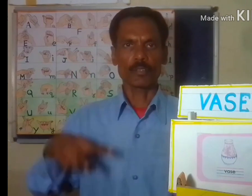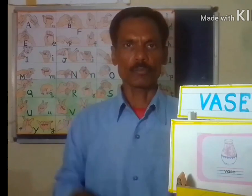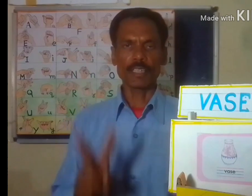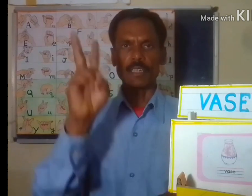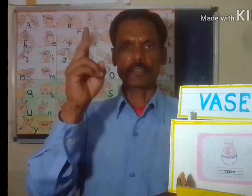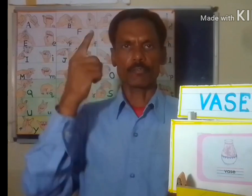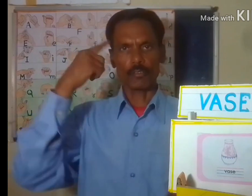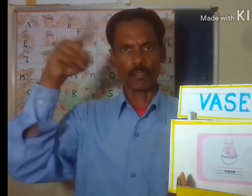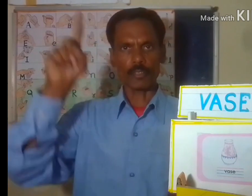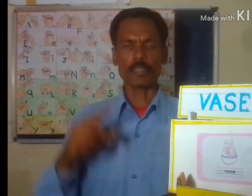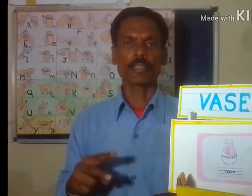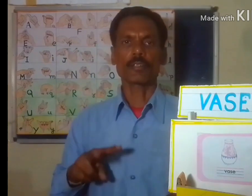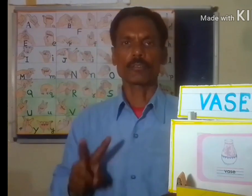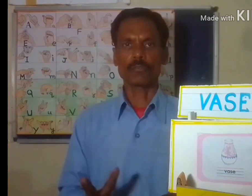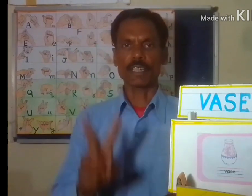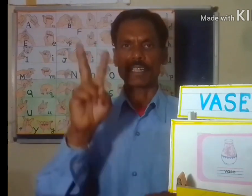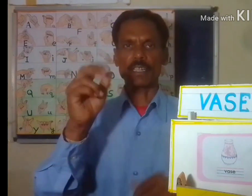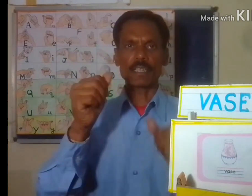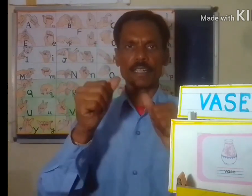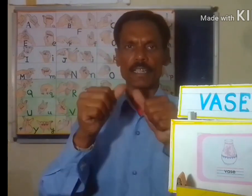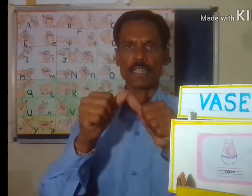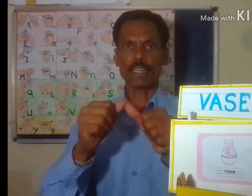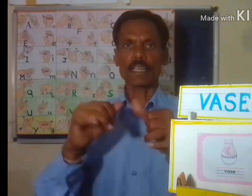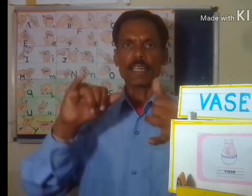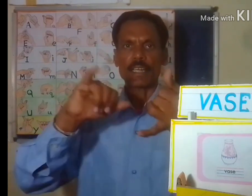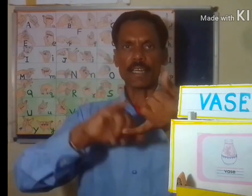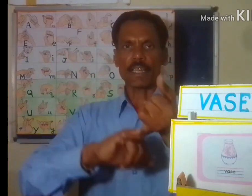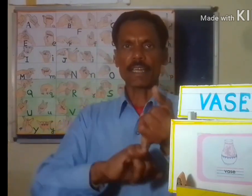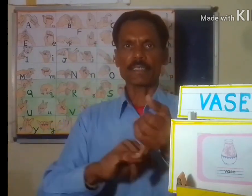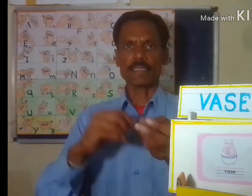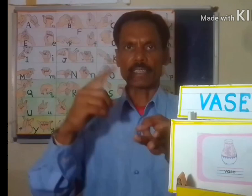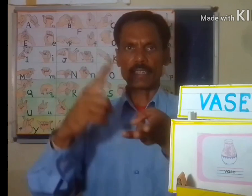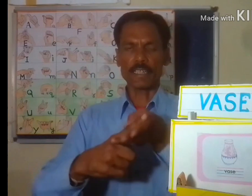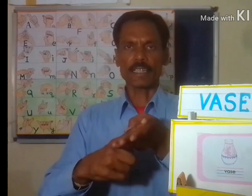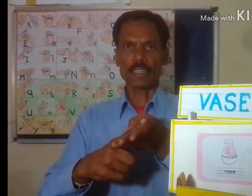we for v a s e